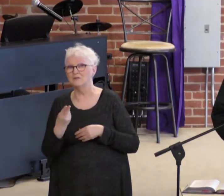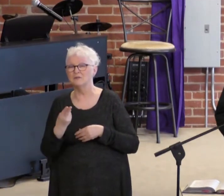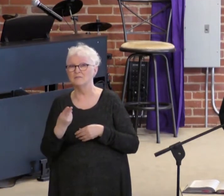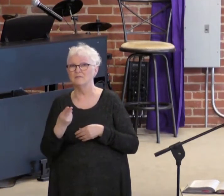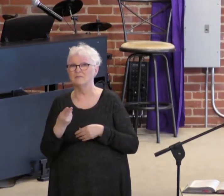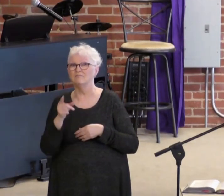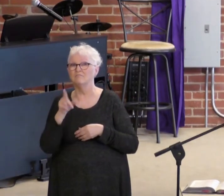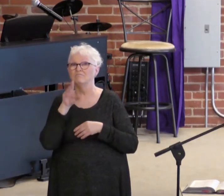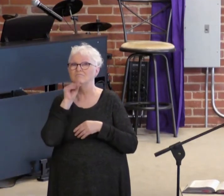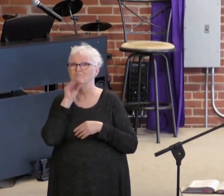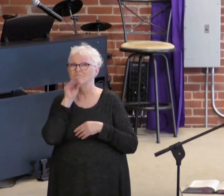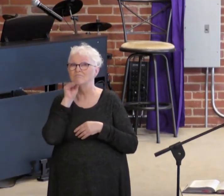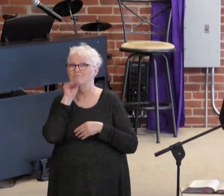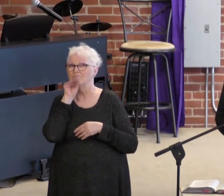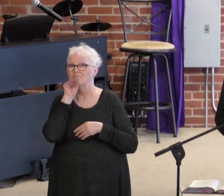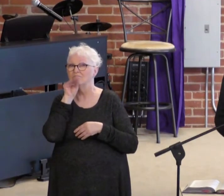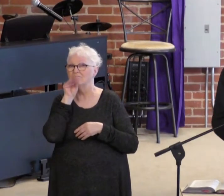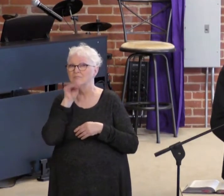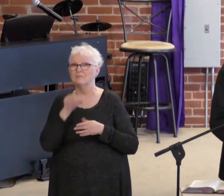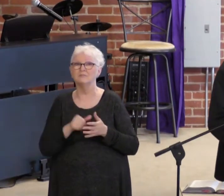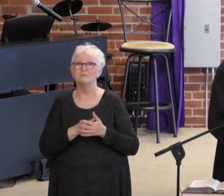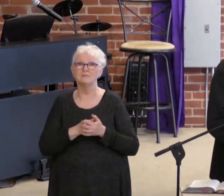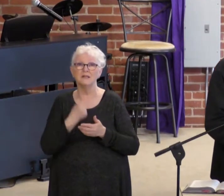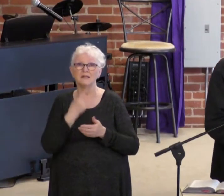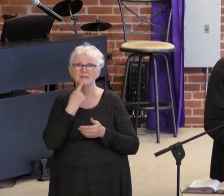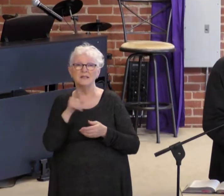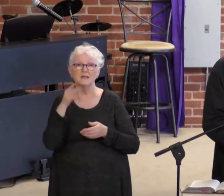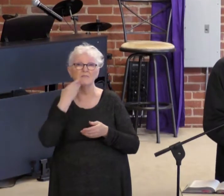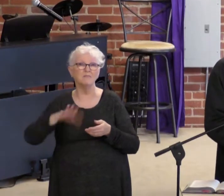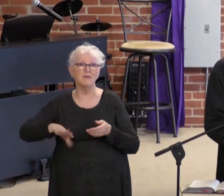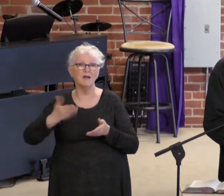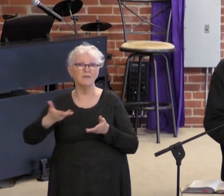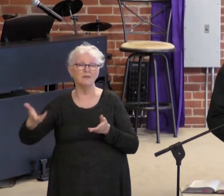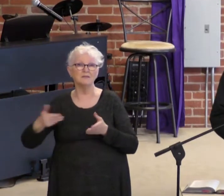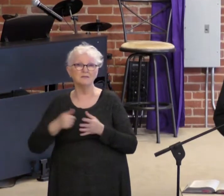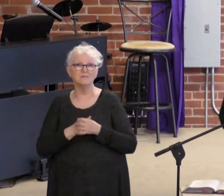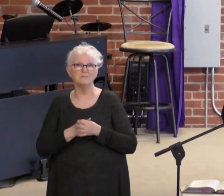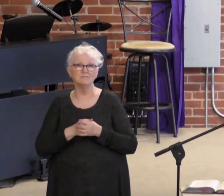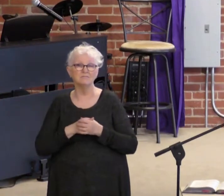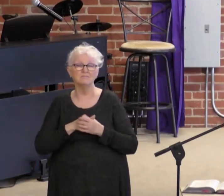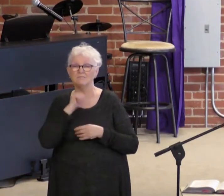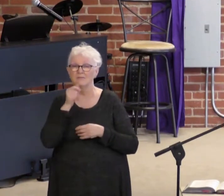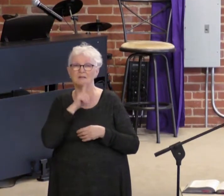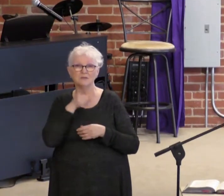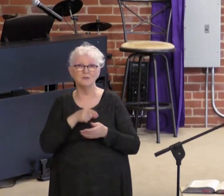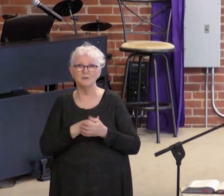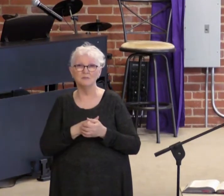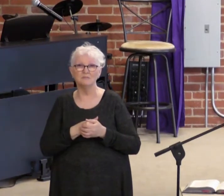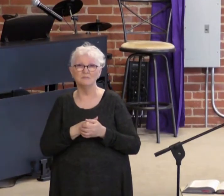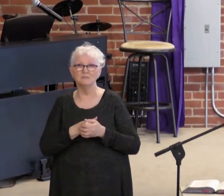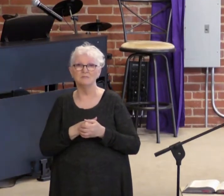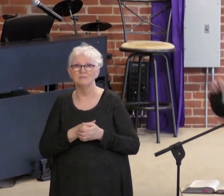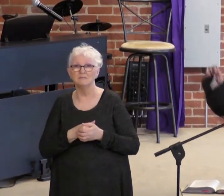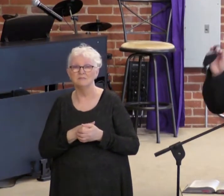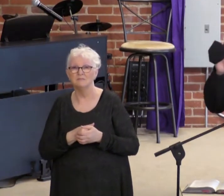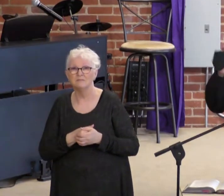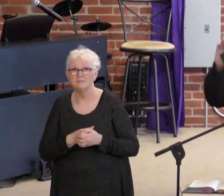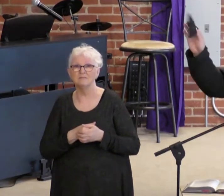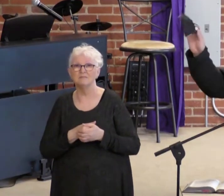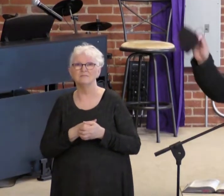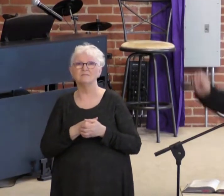that? Anybody been saying bad things that aren't true? You know, kind of putting down your reputation, kind